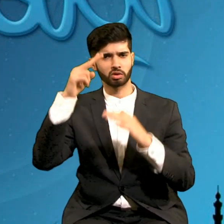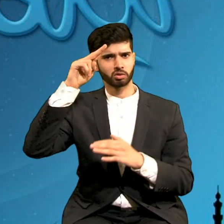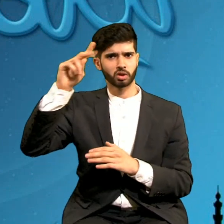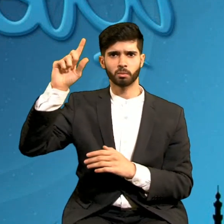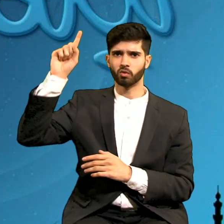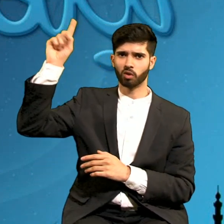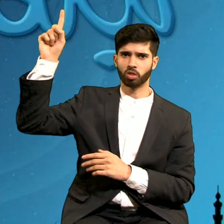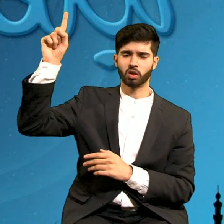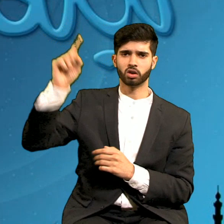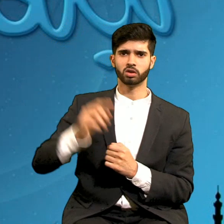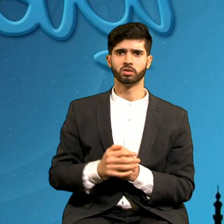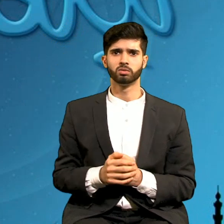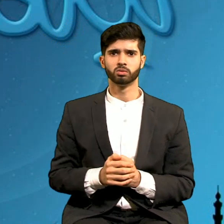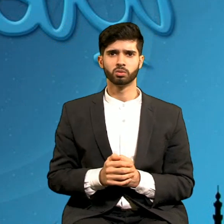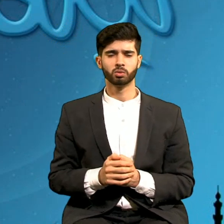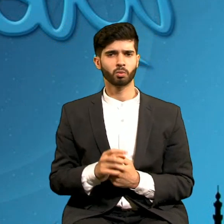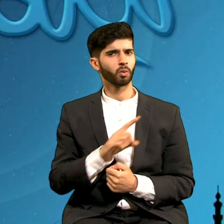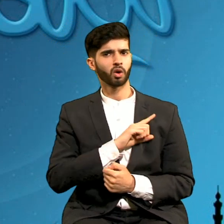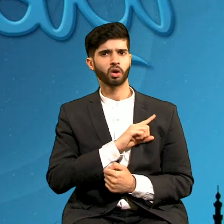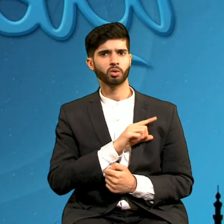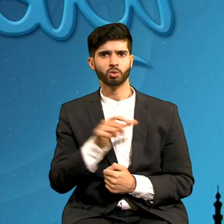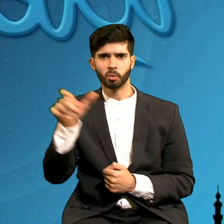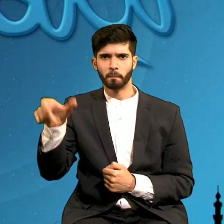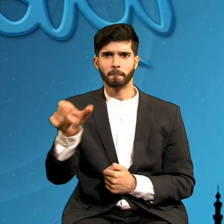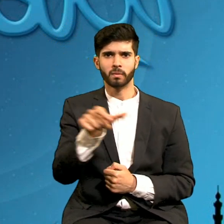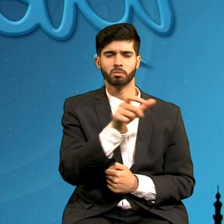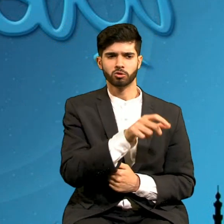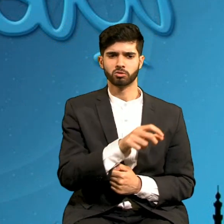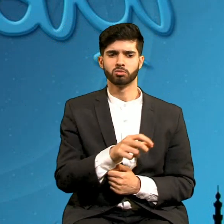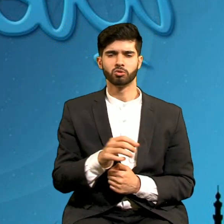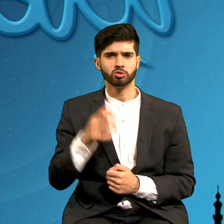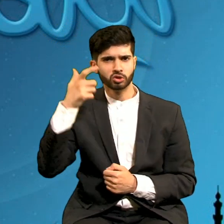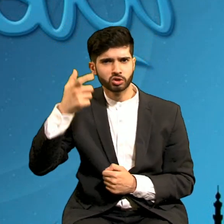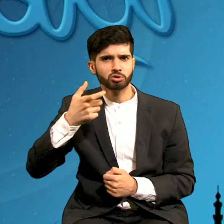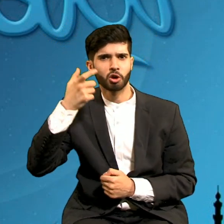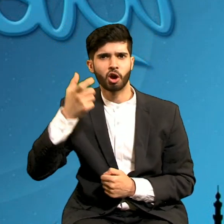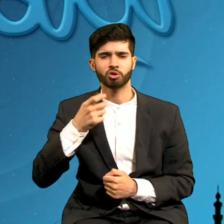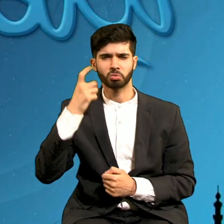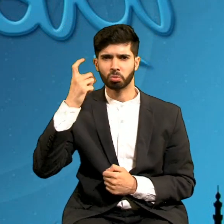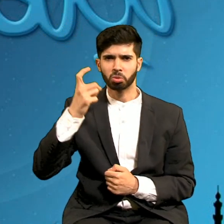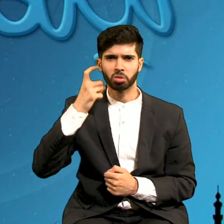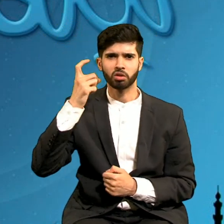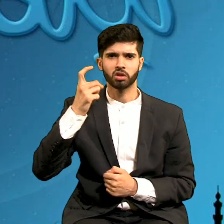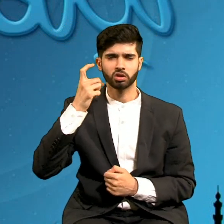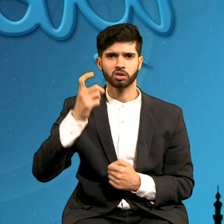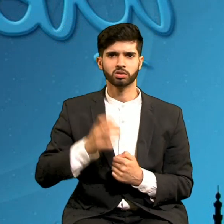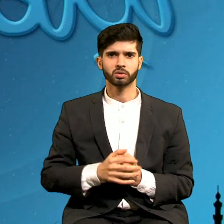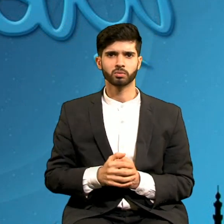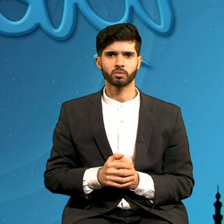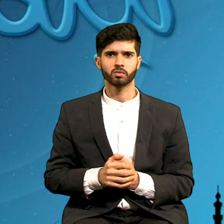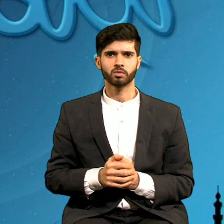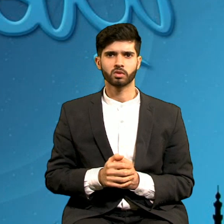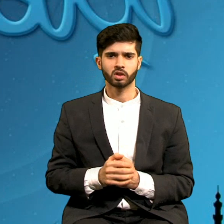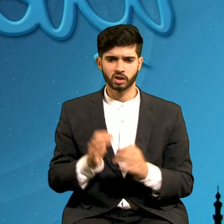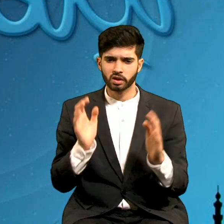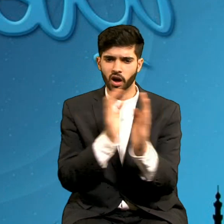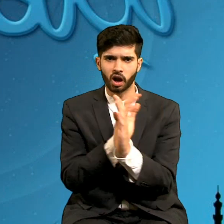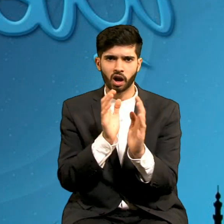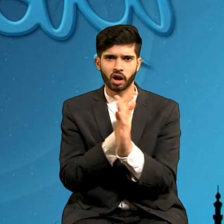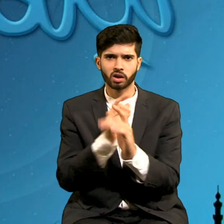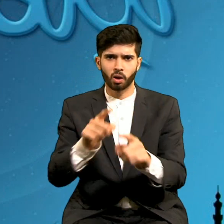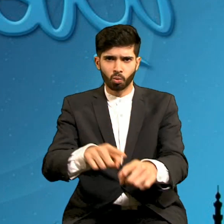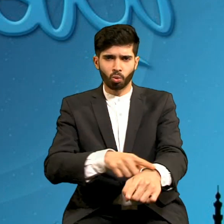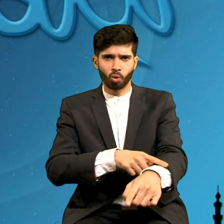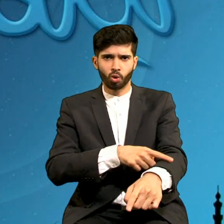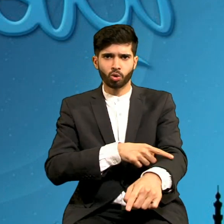divine names, so that people would strive for them. And He concealed an individual's lifespan and the